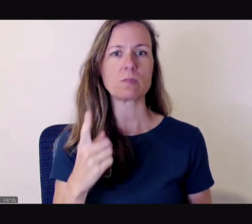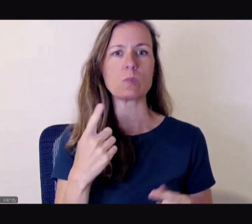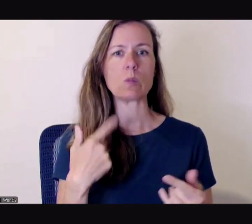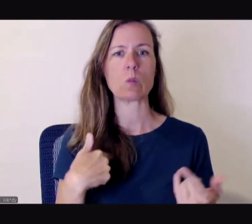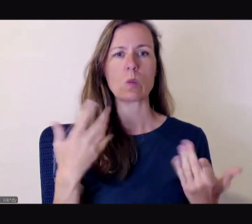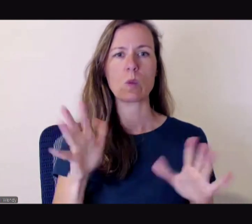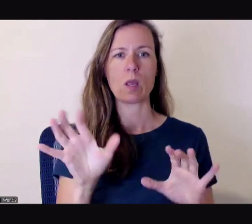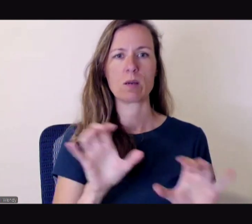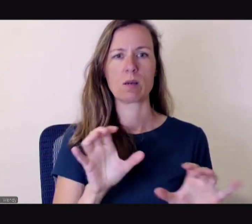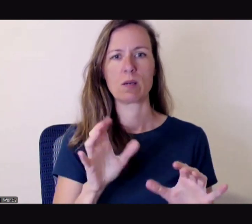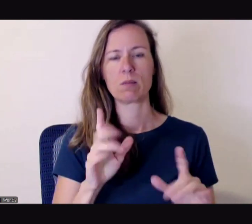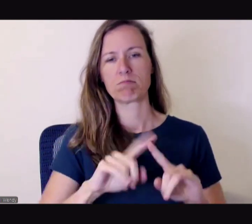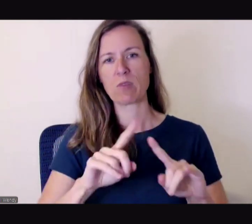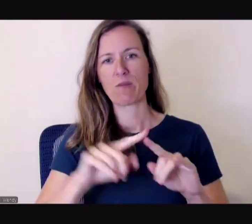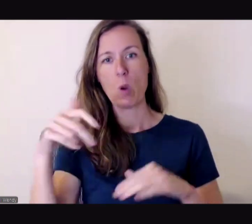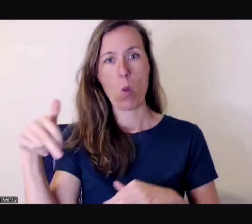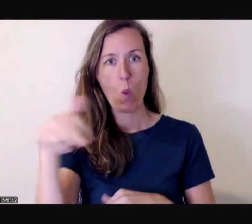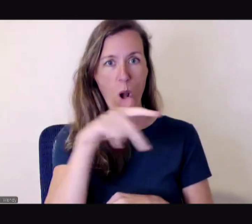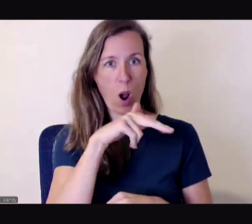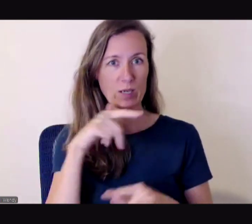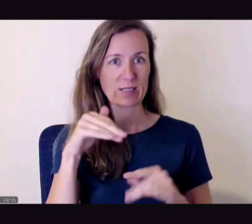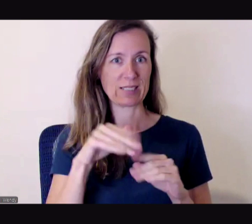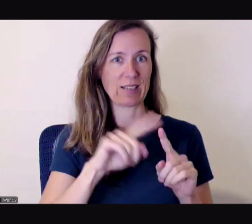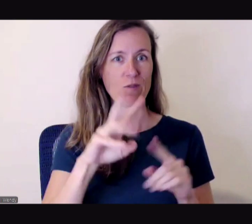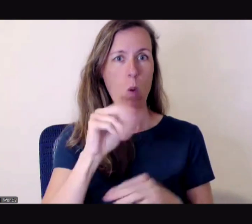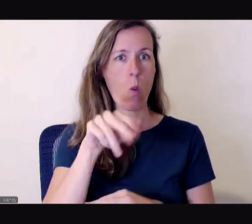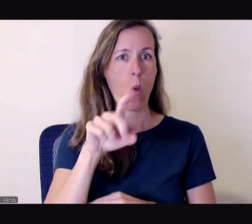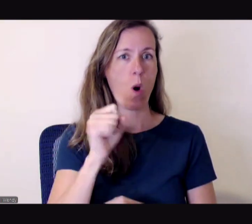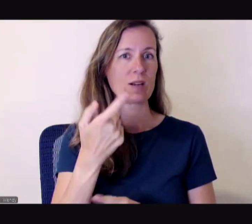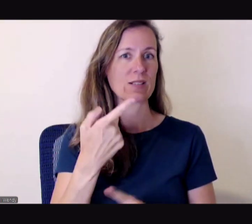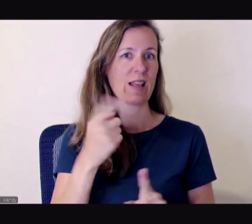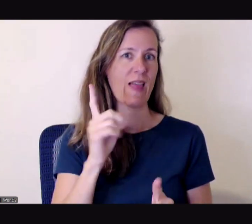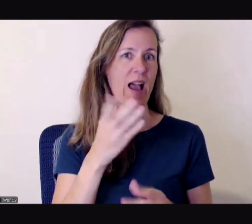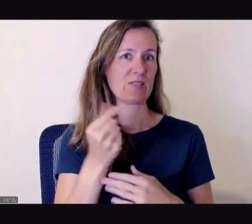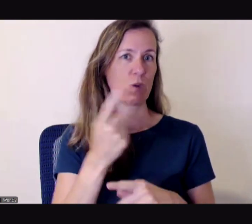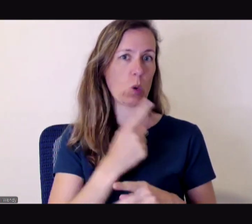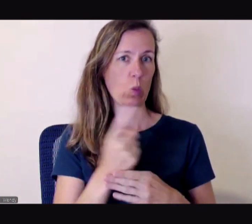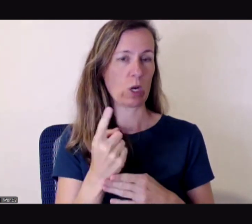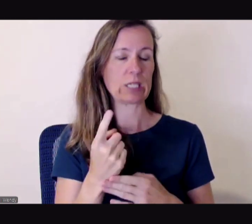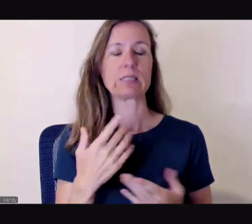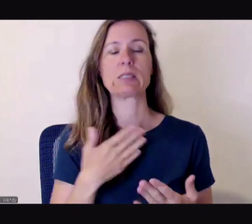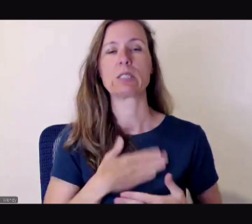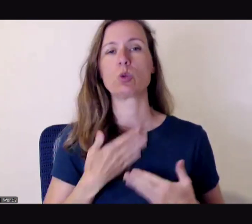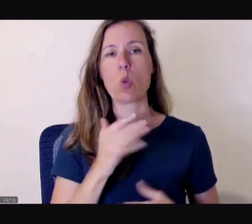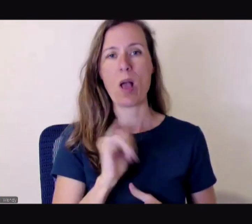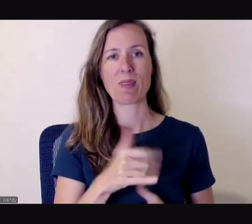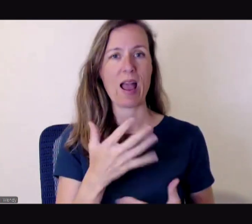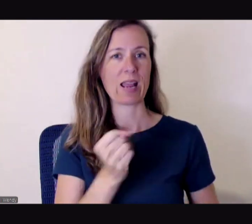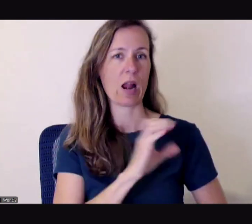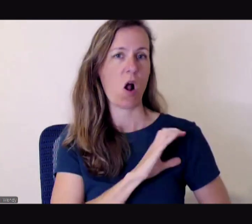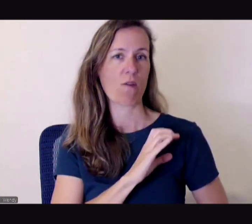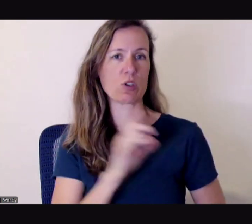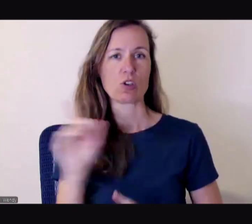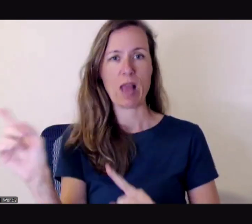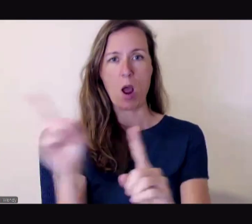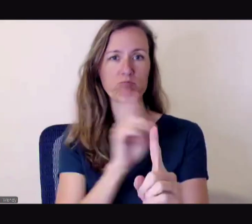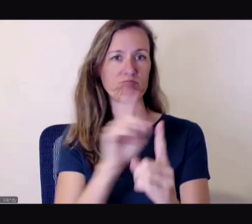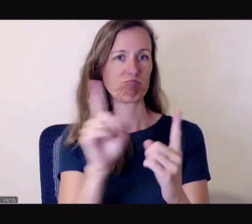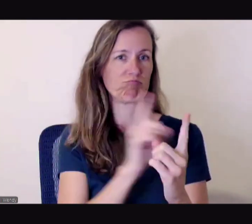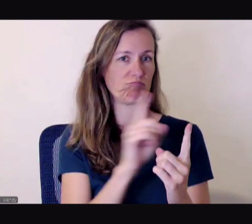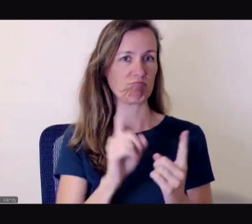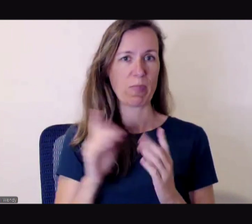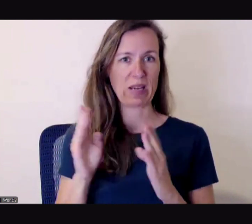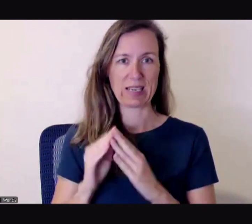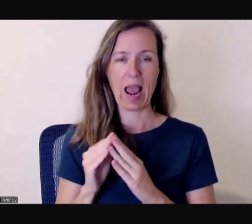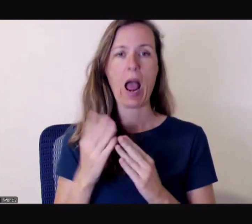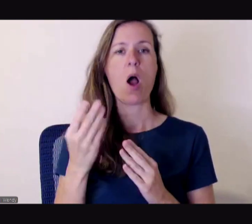few weeks, and we enjoy doing those, getting our officers out on the road so that they can meet the town, and the town gets to meet